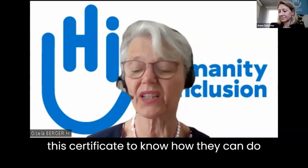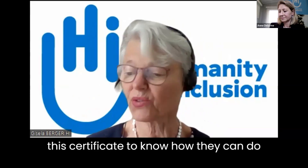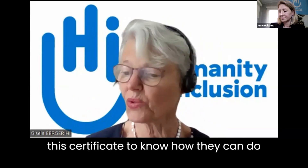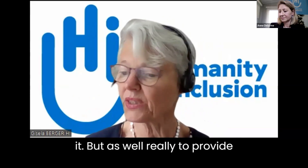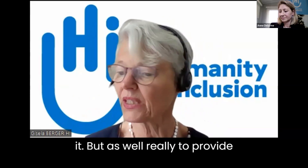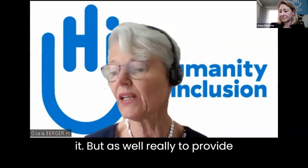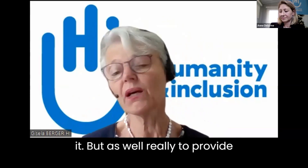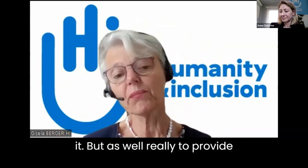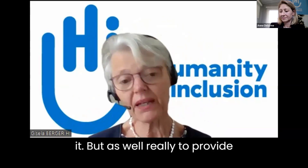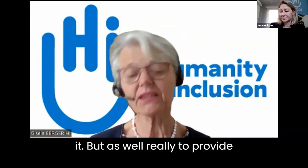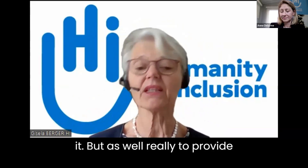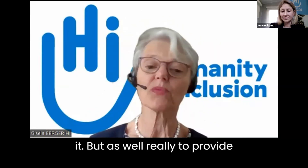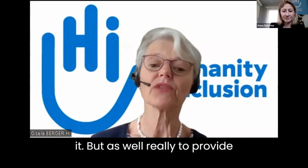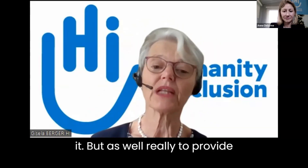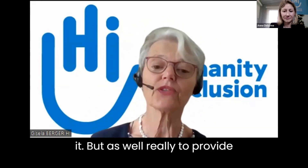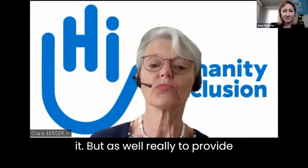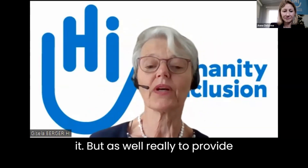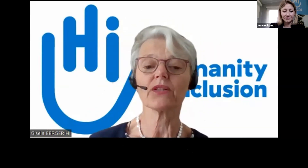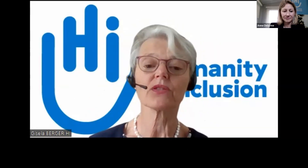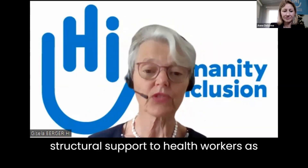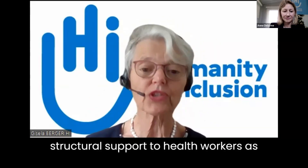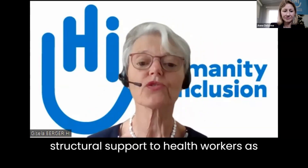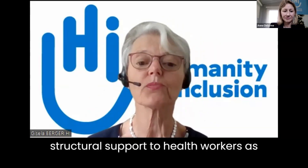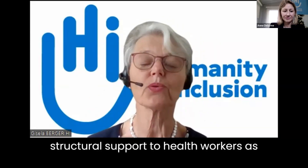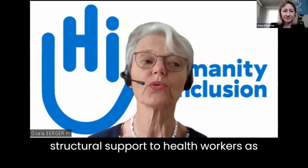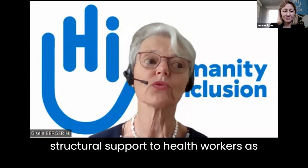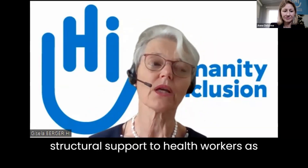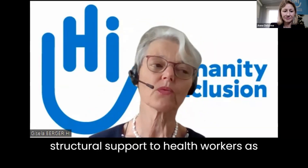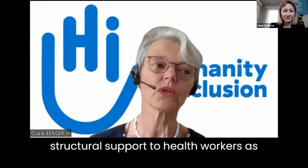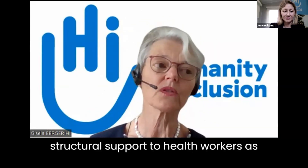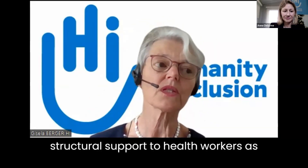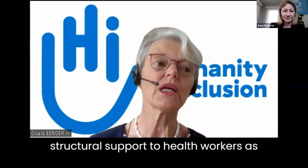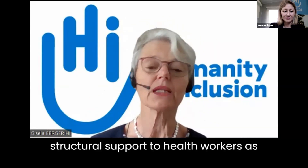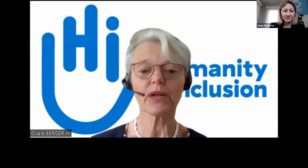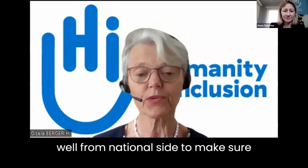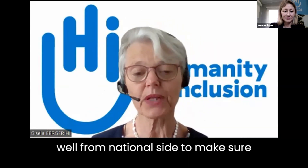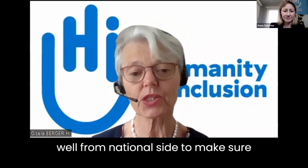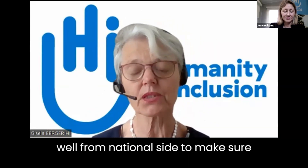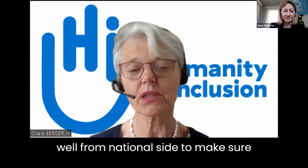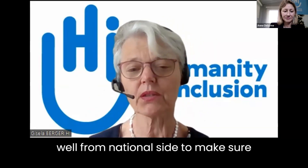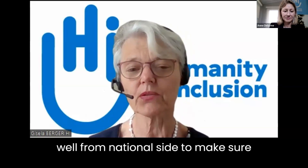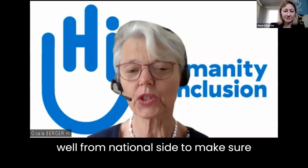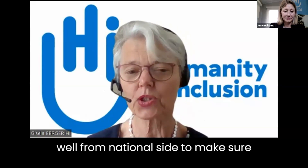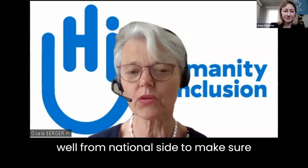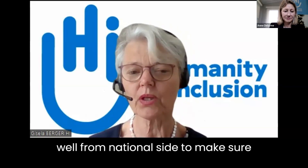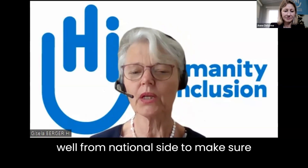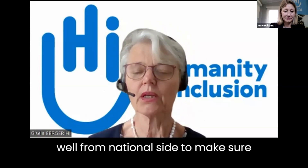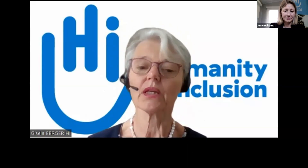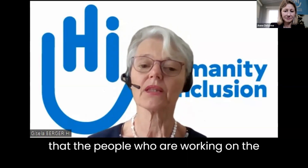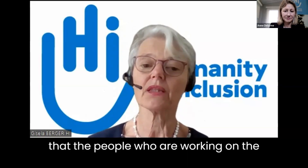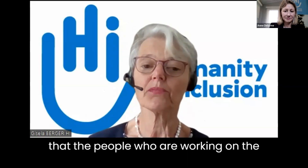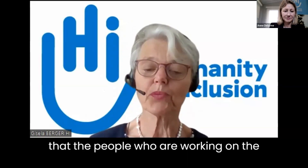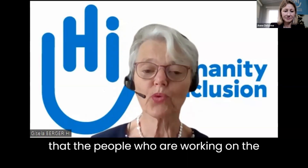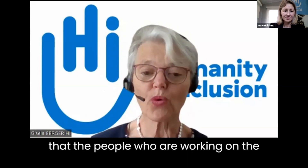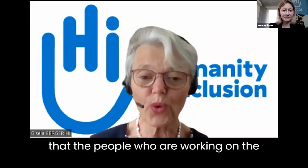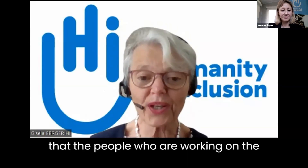know how they can do it, but as well ready to provide structural support to health workers as well from national side to make sure